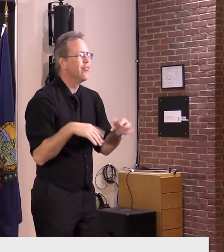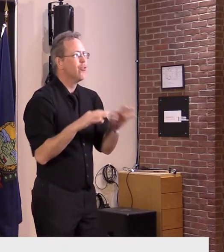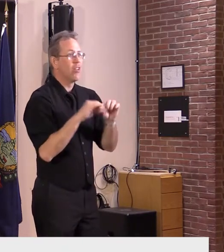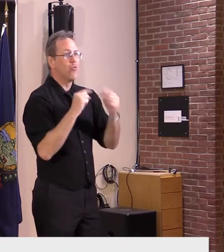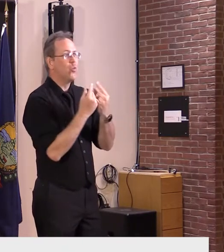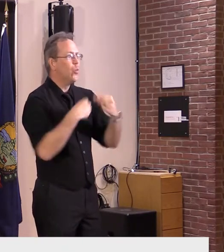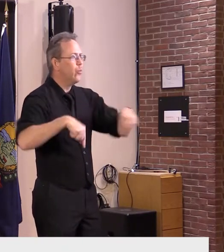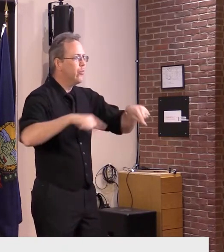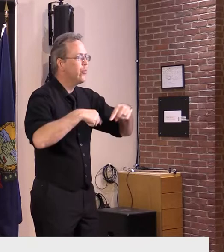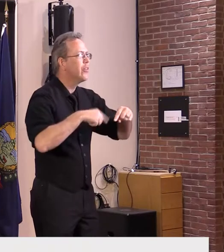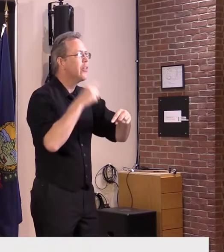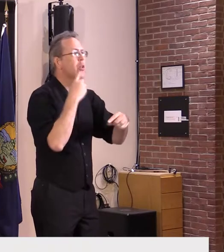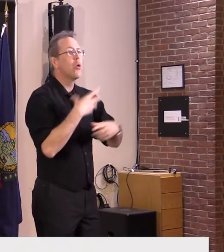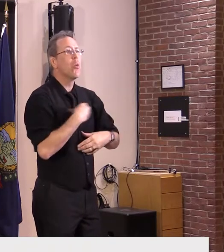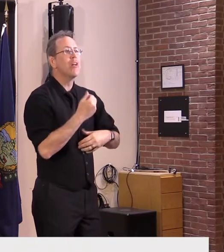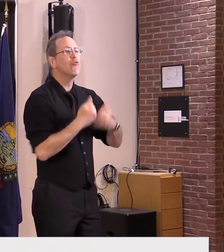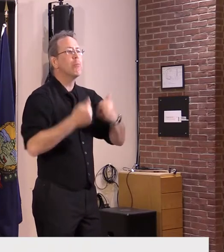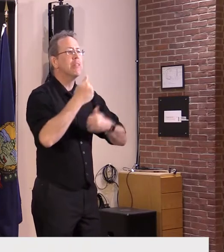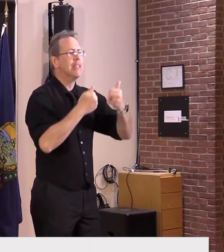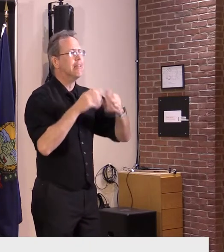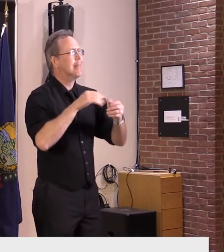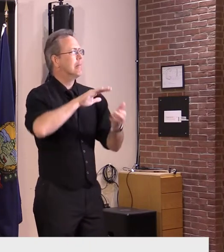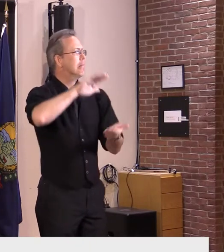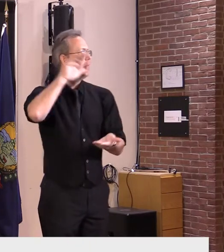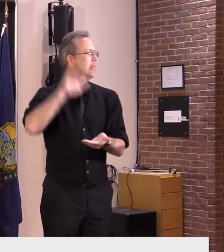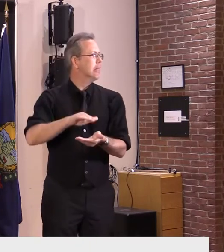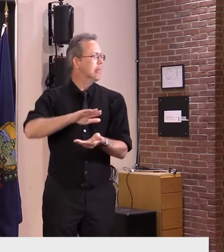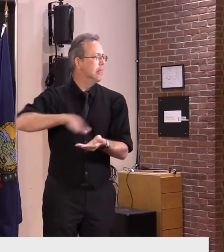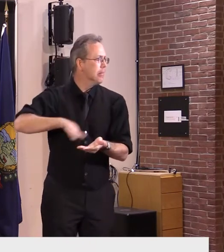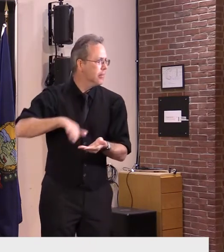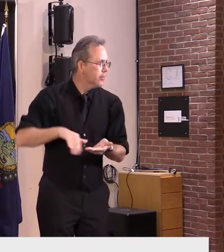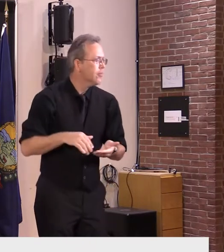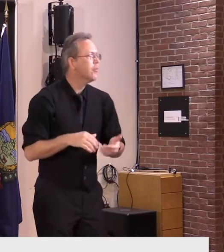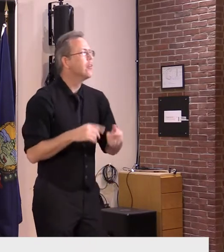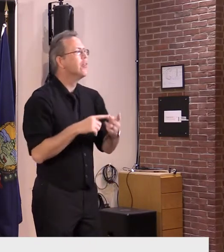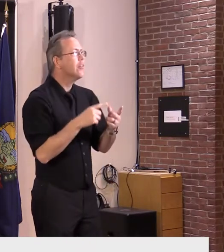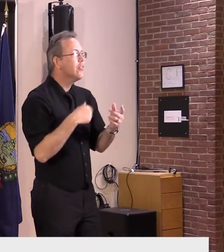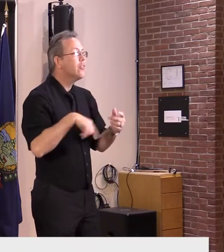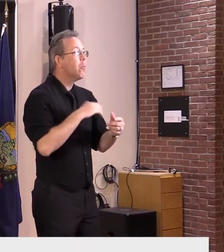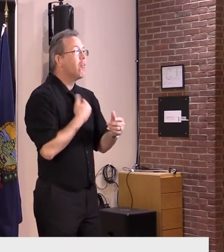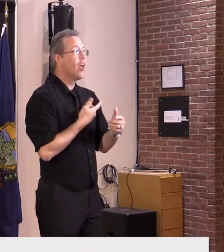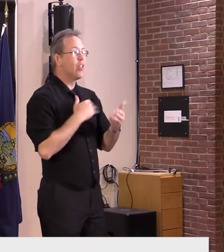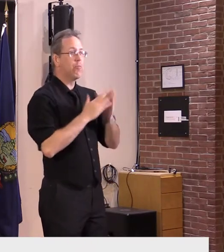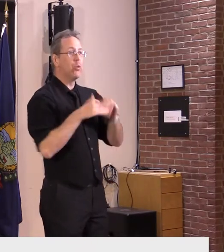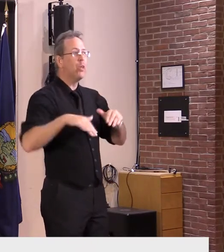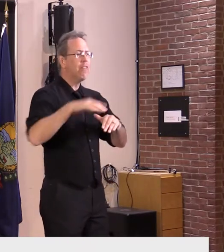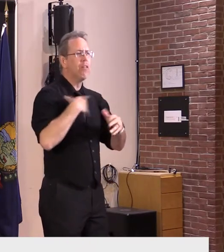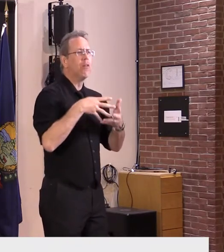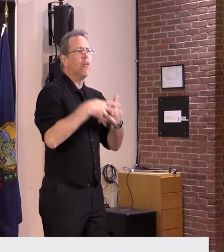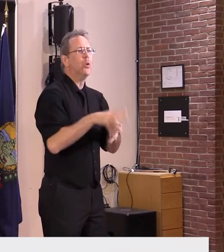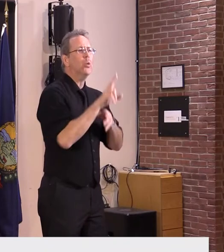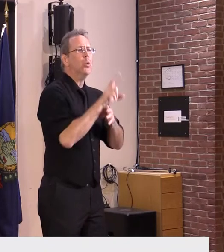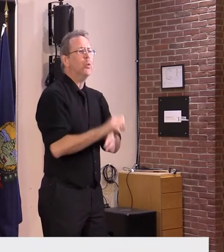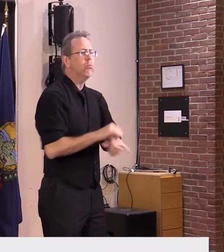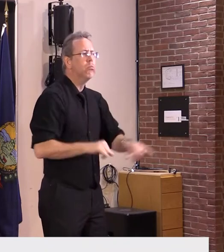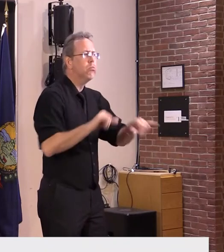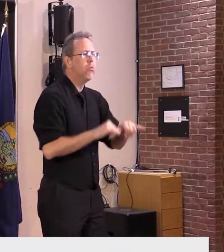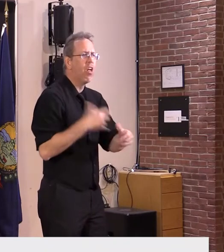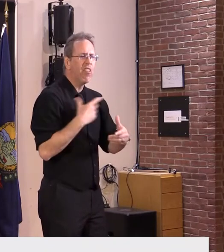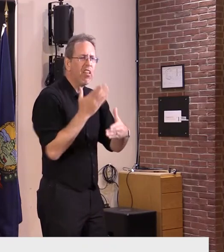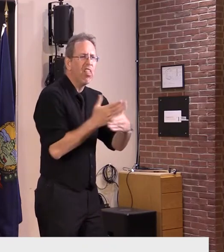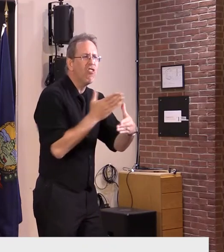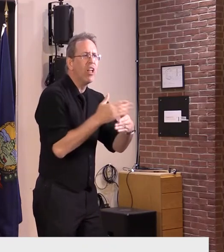extremist groups that are infiltrating some of our communities. So we are always keeping a watchful